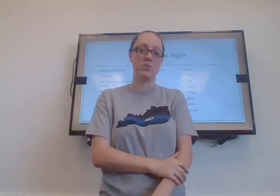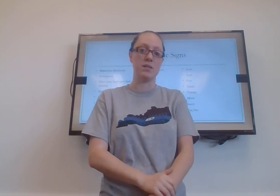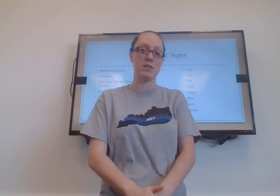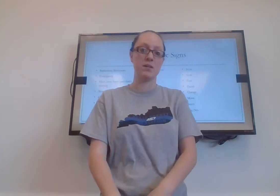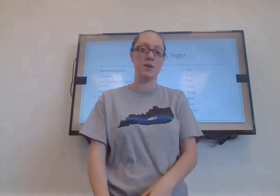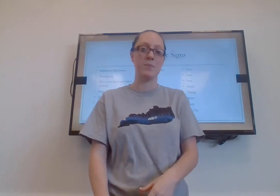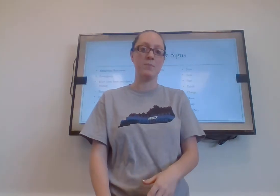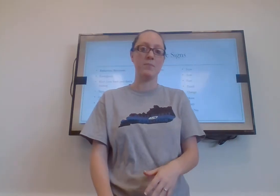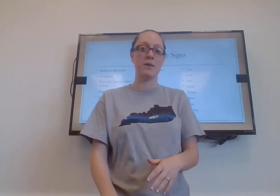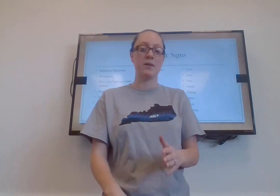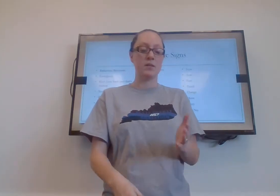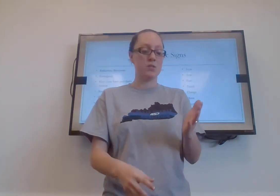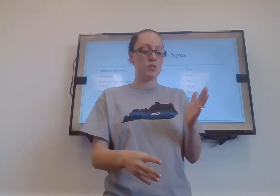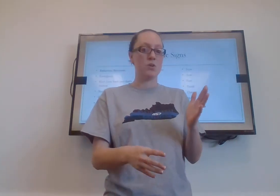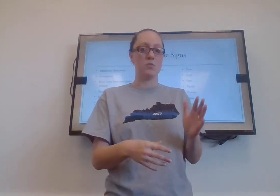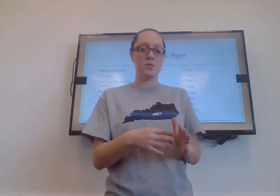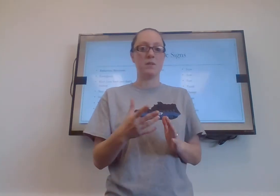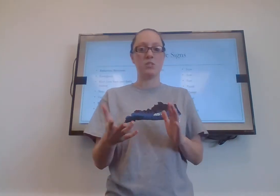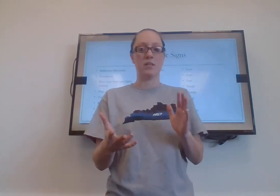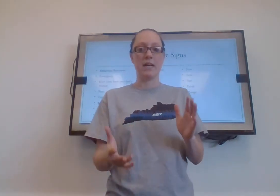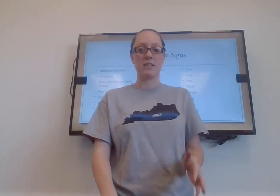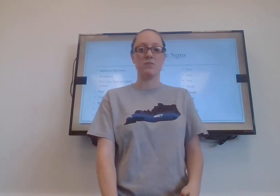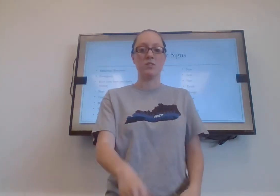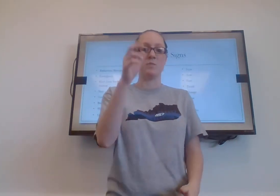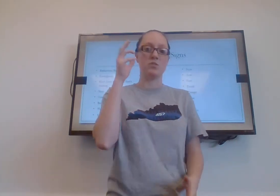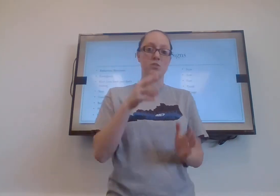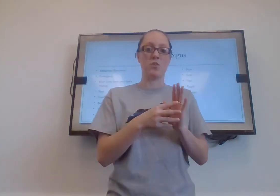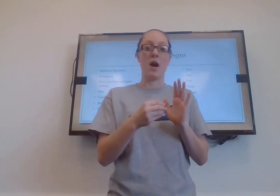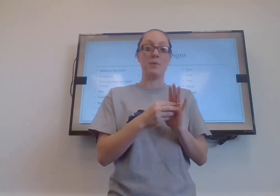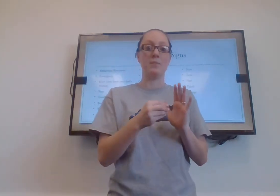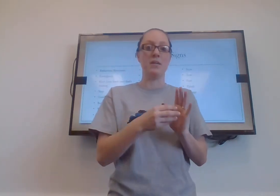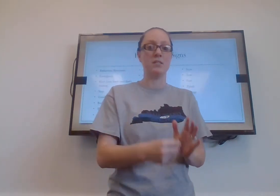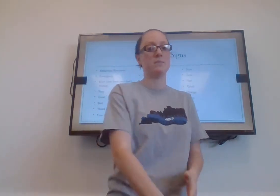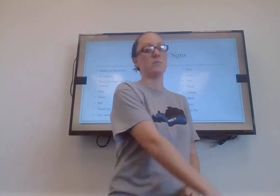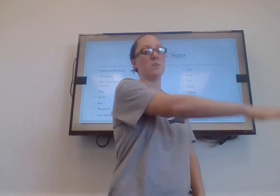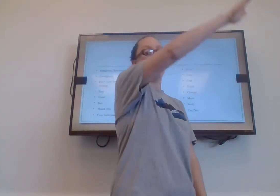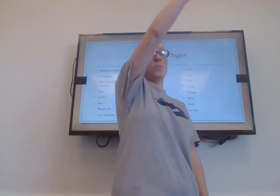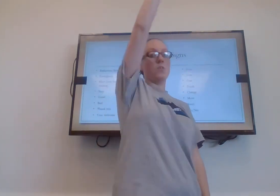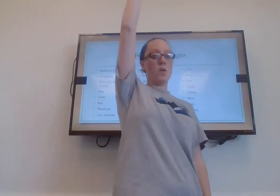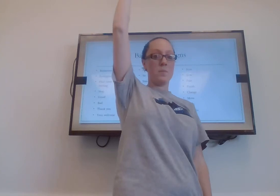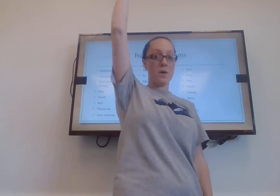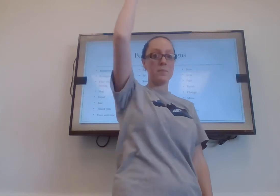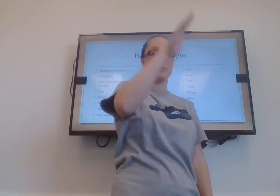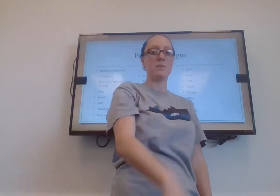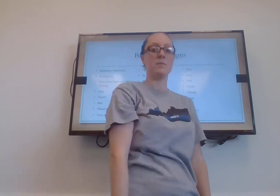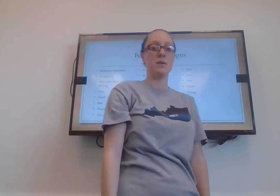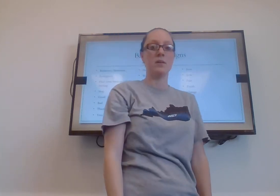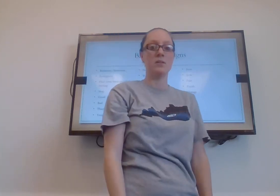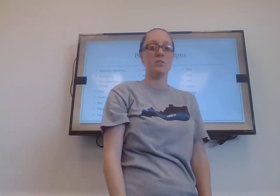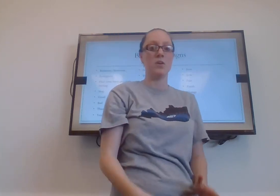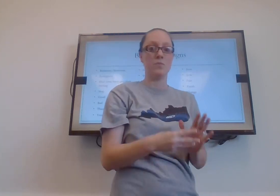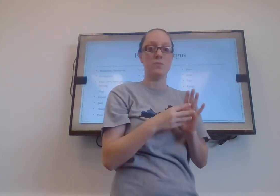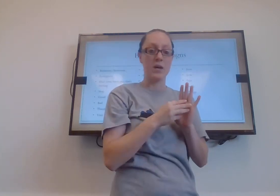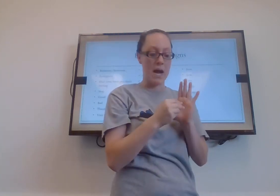doing. So especially like active range of motion, copy me, pull your arm up. So